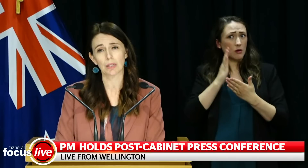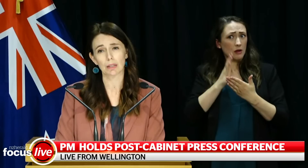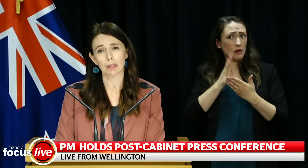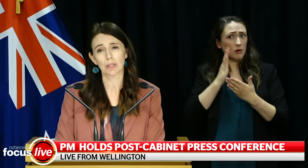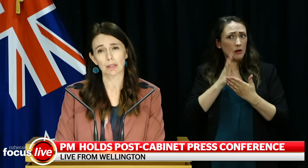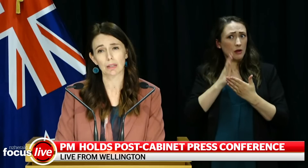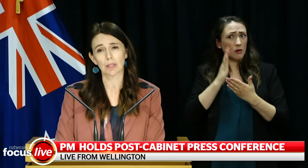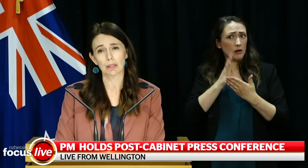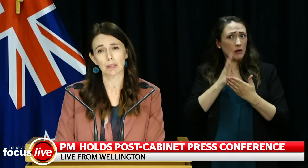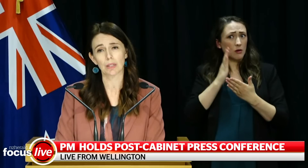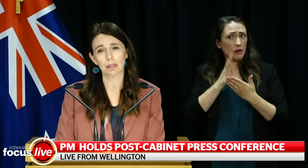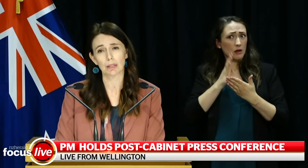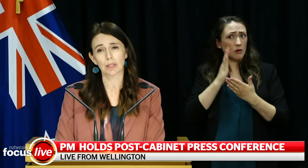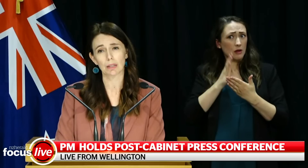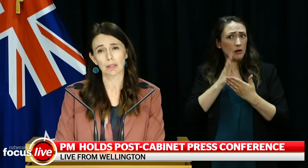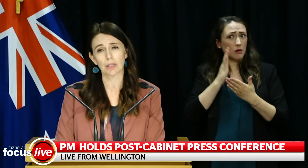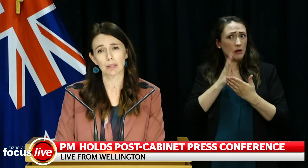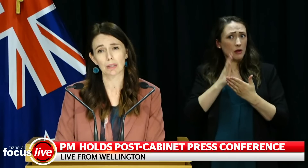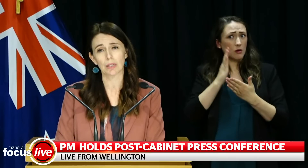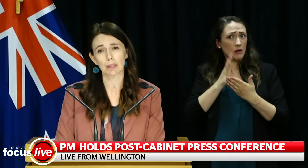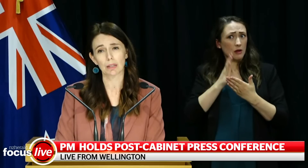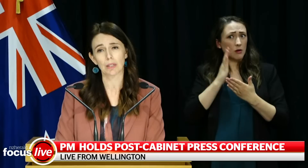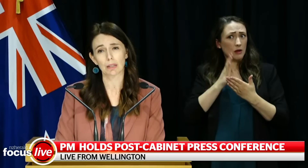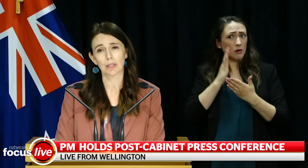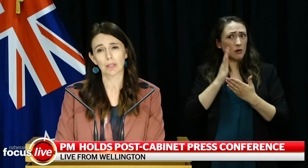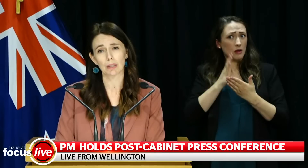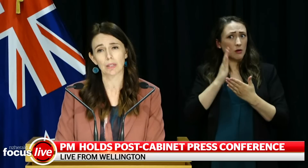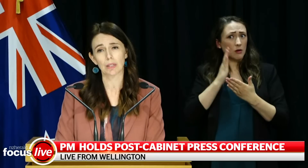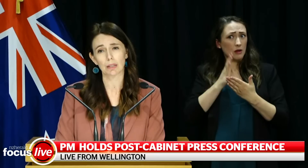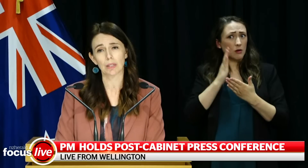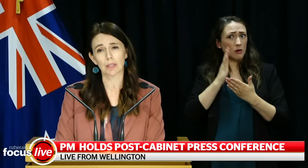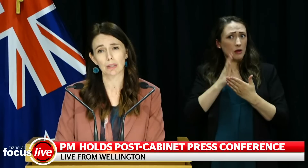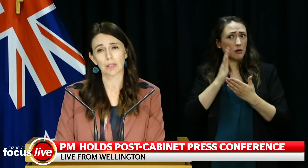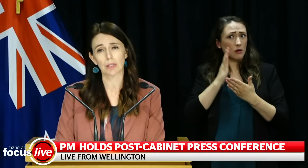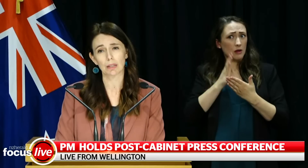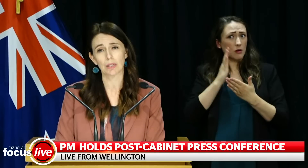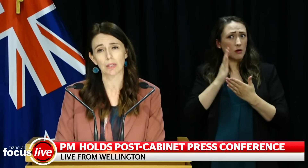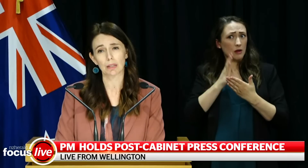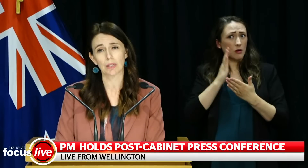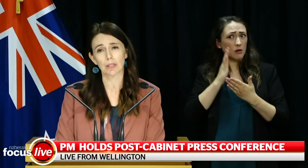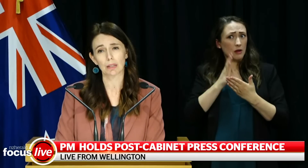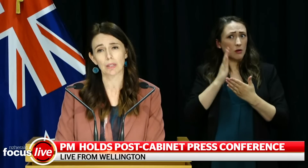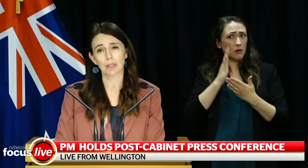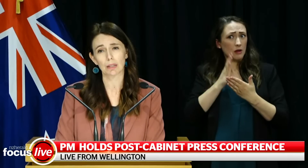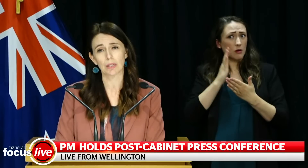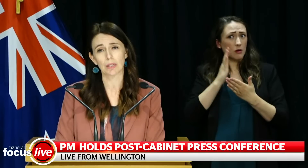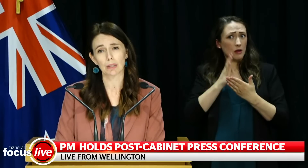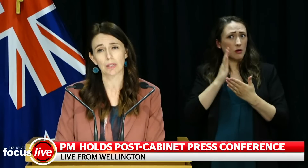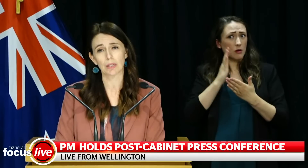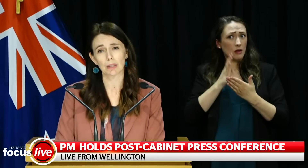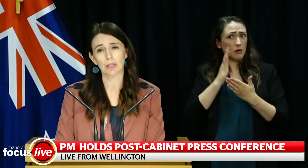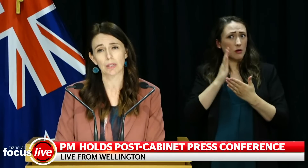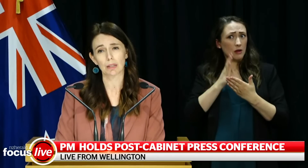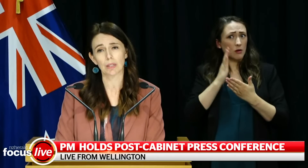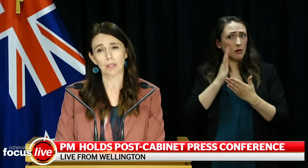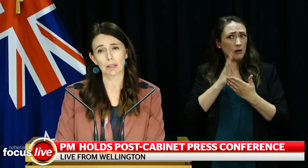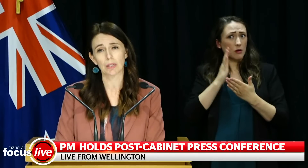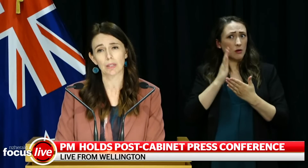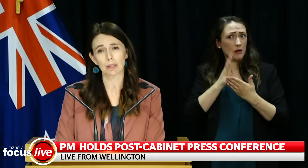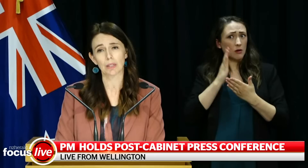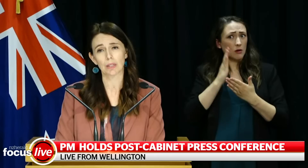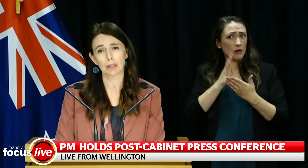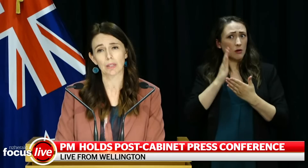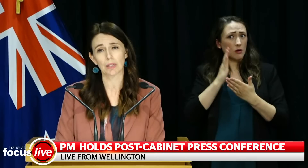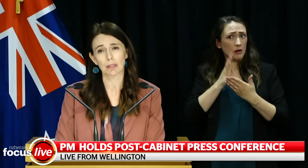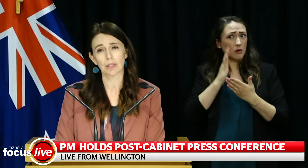Having one of our one of our multilateral institutions able to engage, I think helps us to